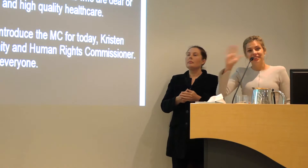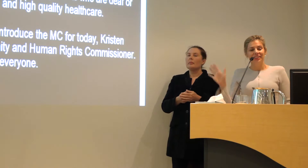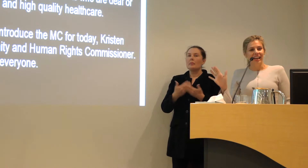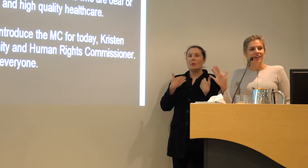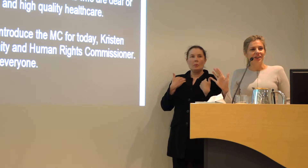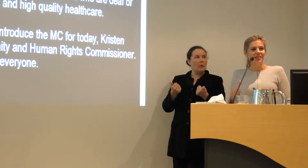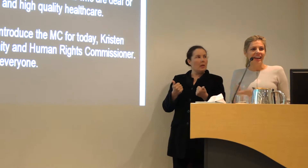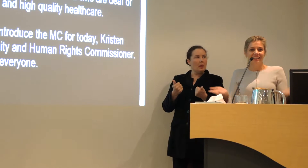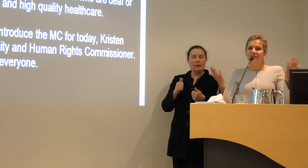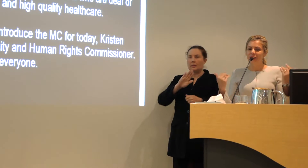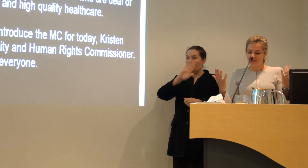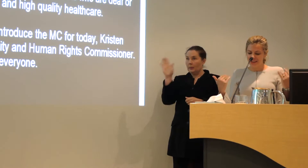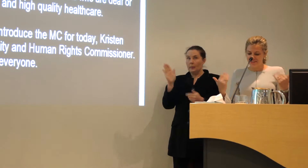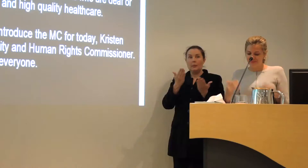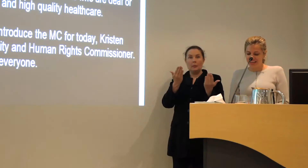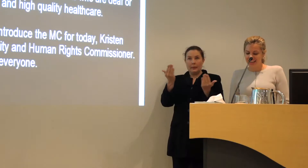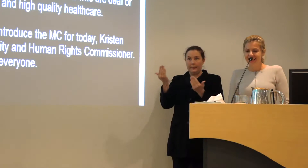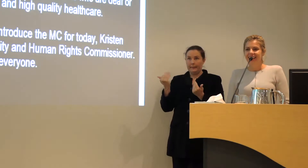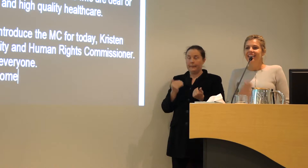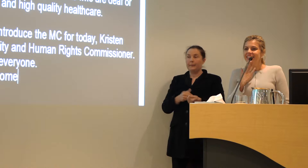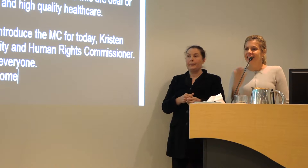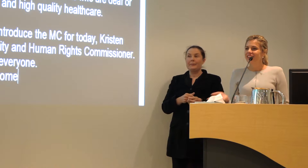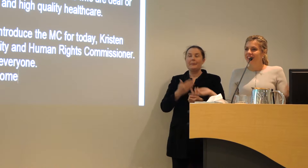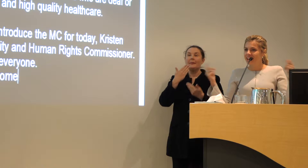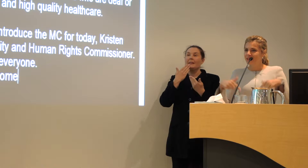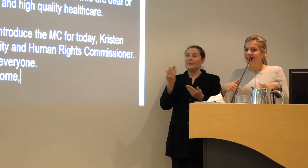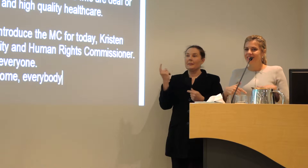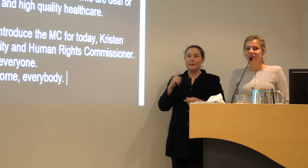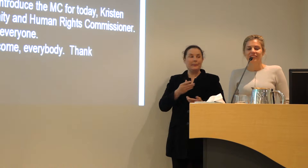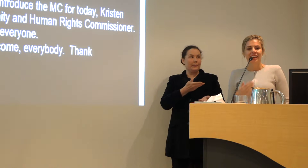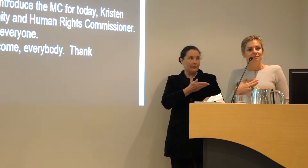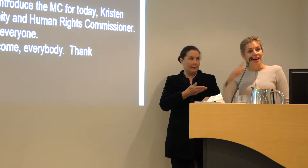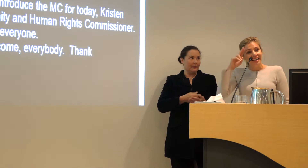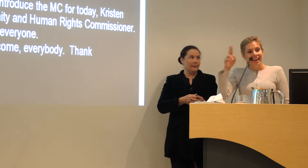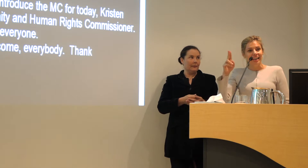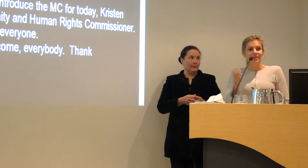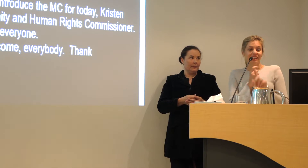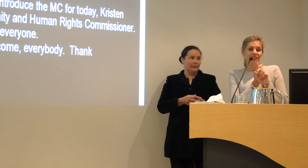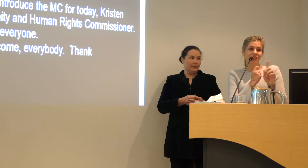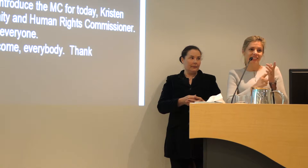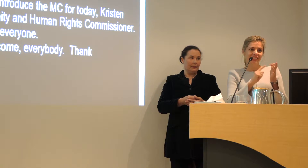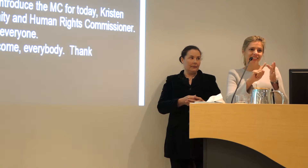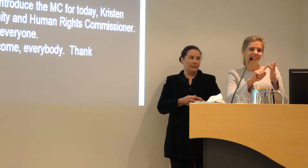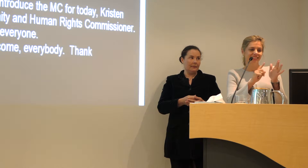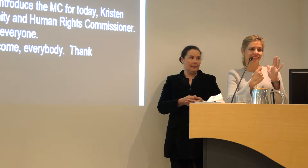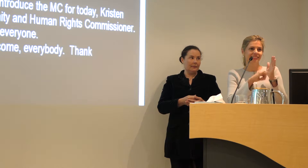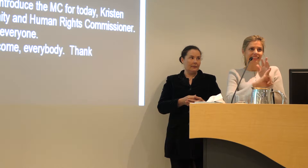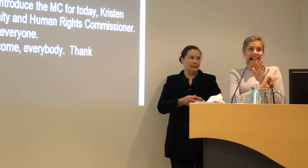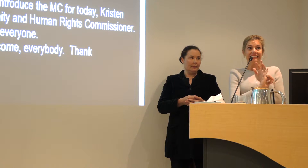Well, hello and welcome everybody. Thank you for coming. My name is